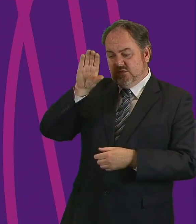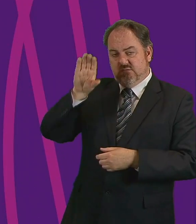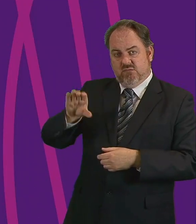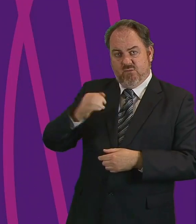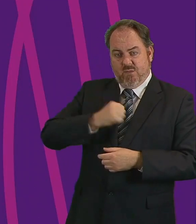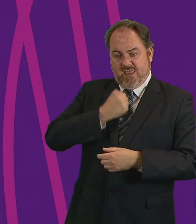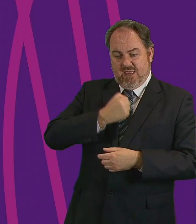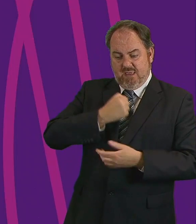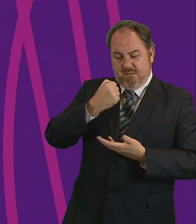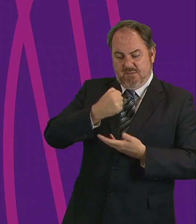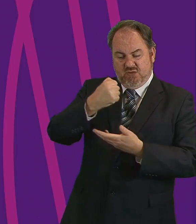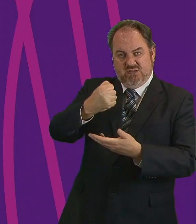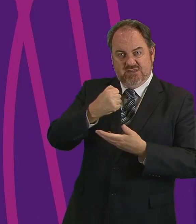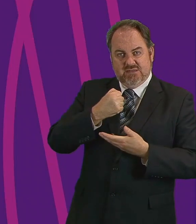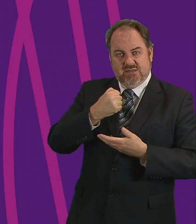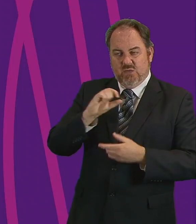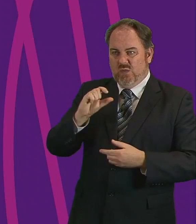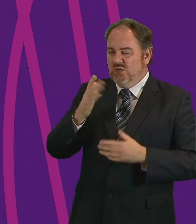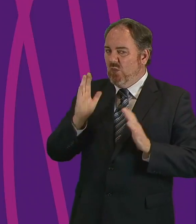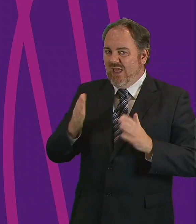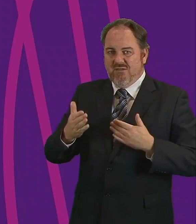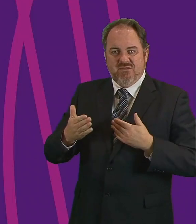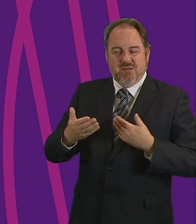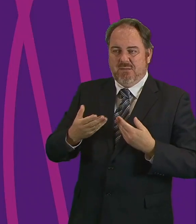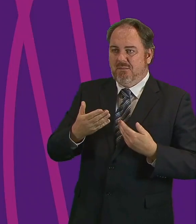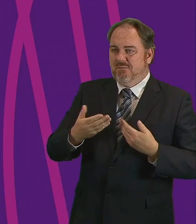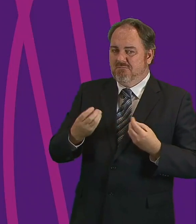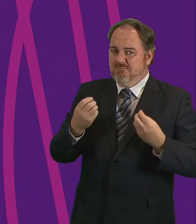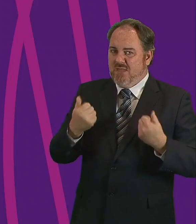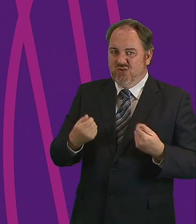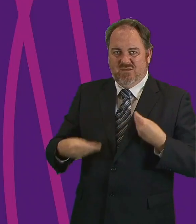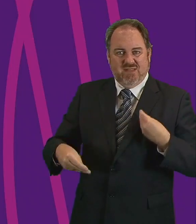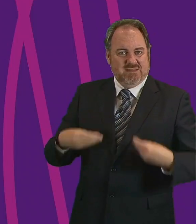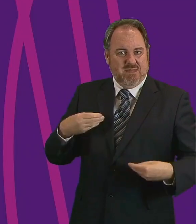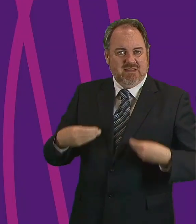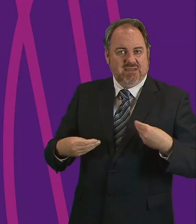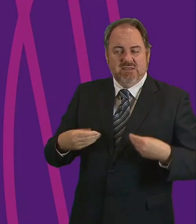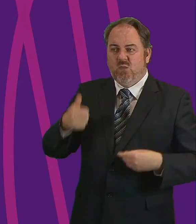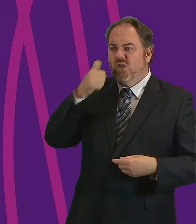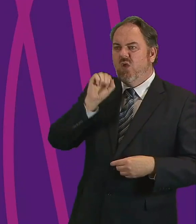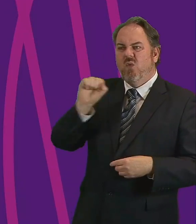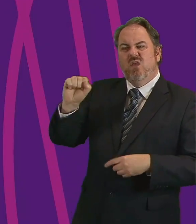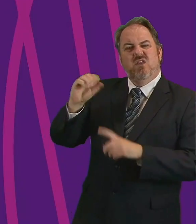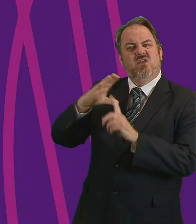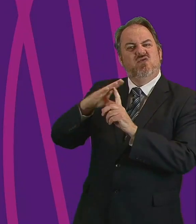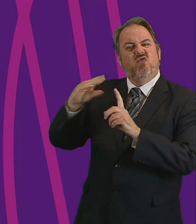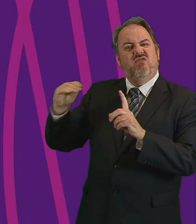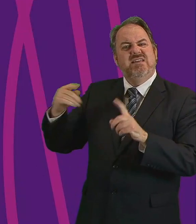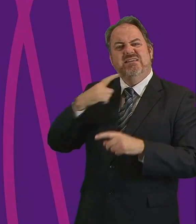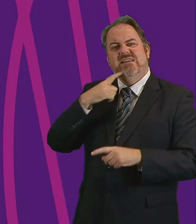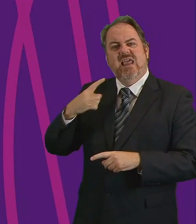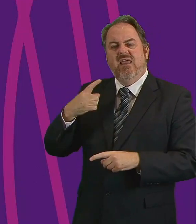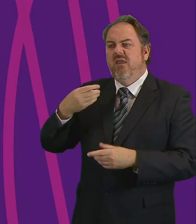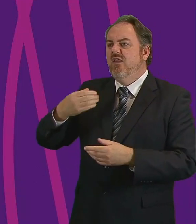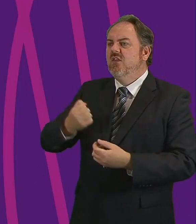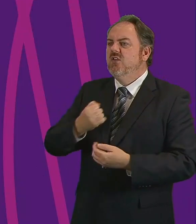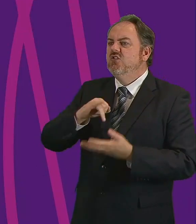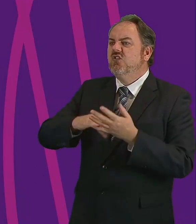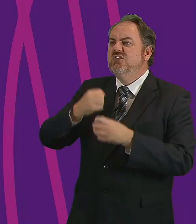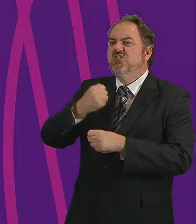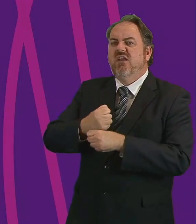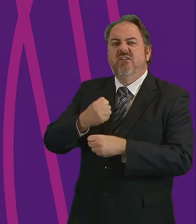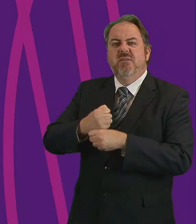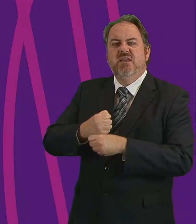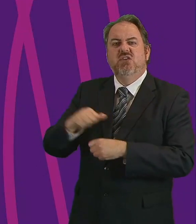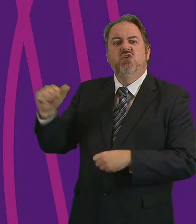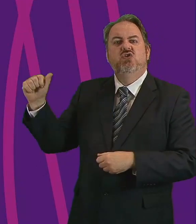to manoeuvre is very much limited. The Tories today and previously have suggested reprioritising the Scottish Government budget. Now, that